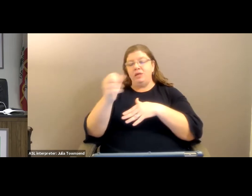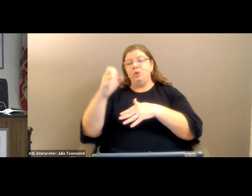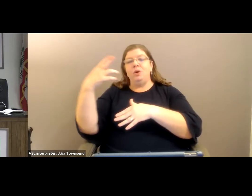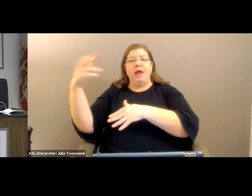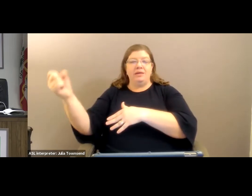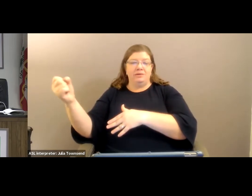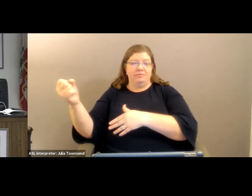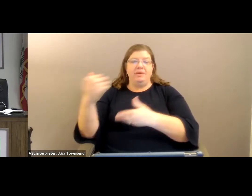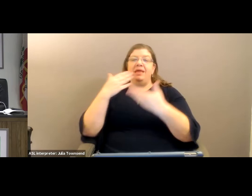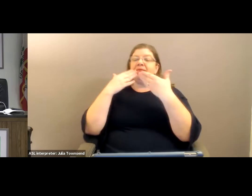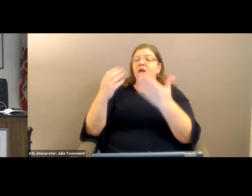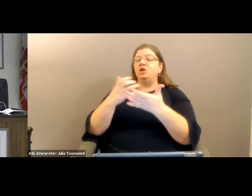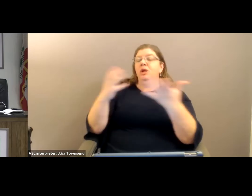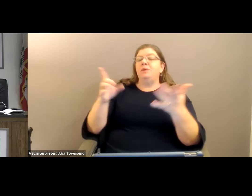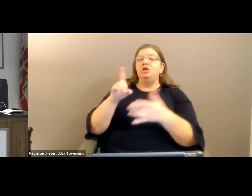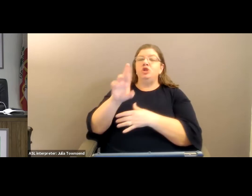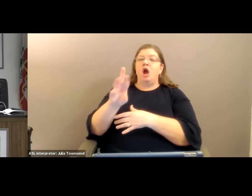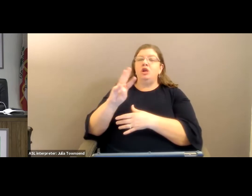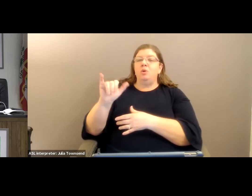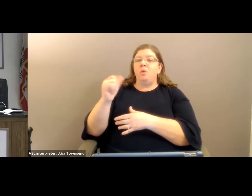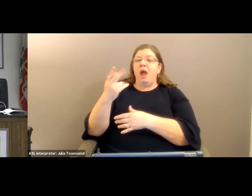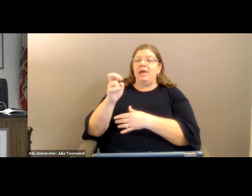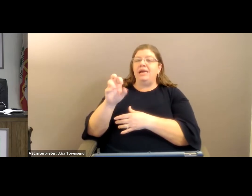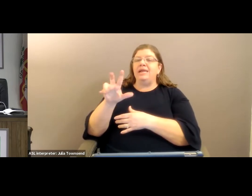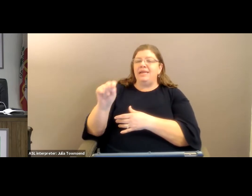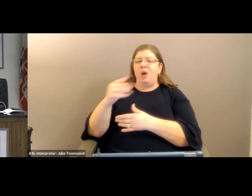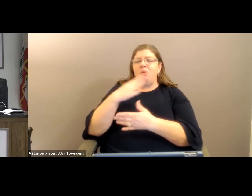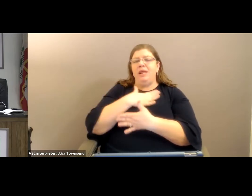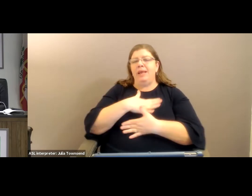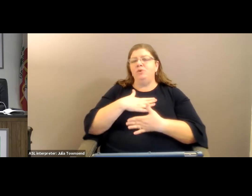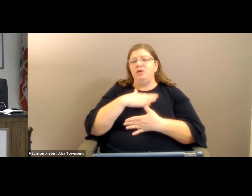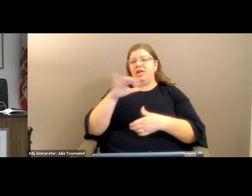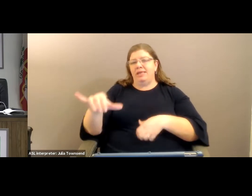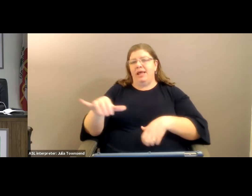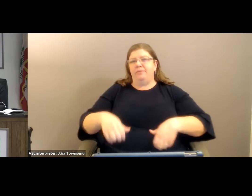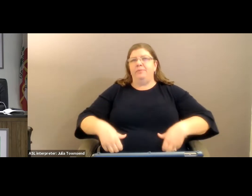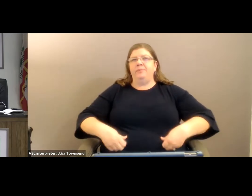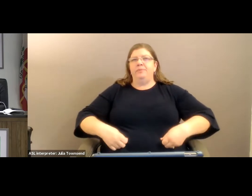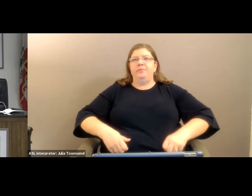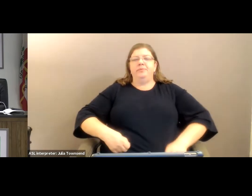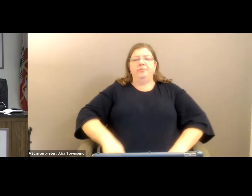much, Dr. Wagenknecht. Very appreciative. Thank you.